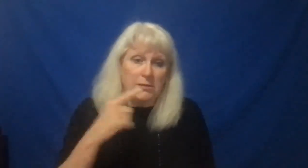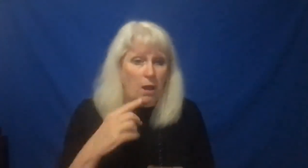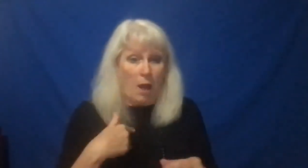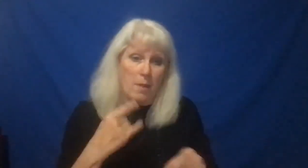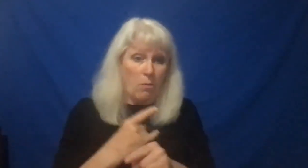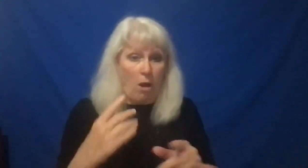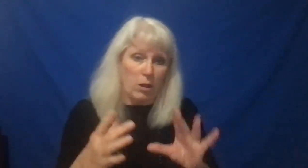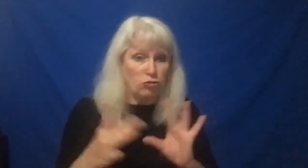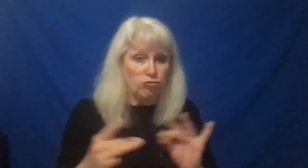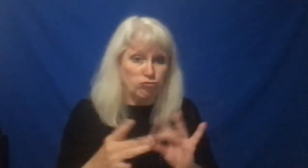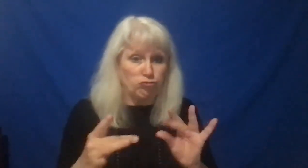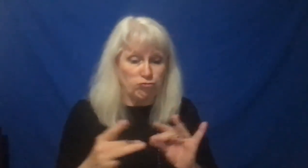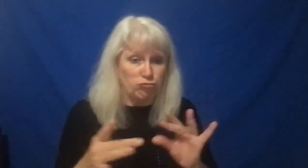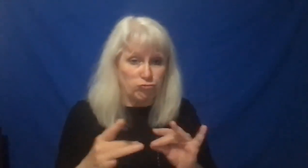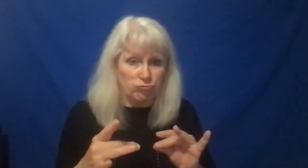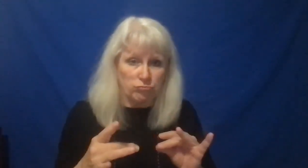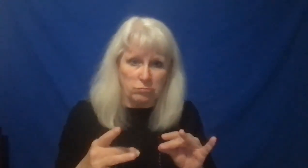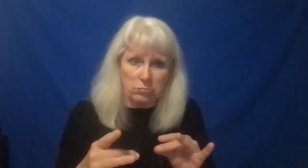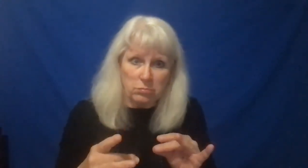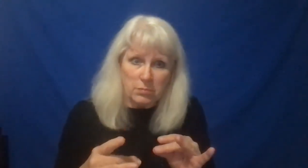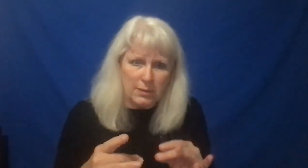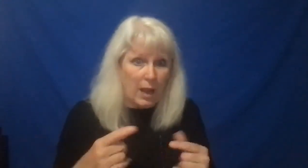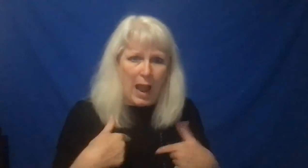Bill W., I'm an alcoholic, and that was the first